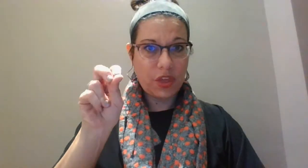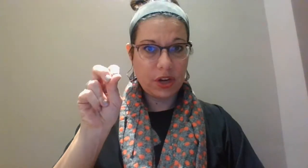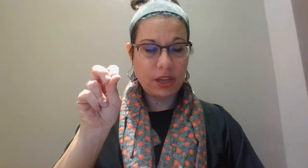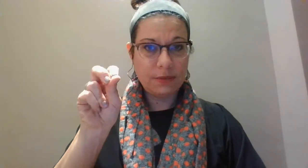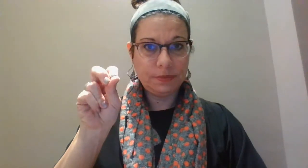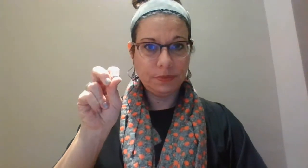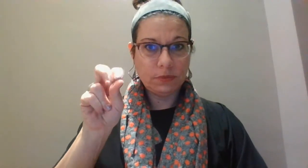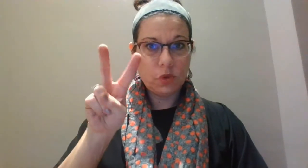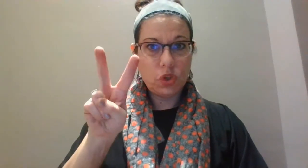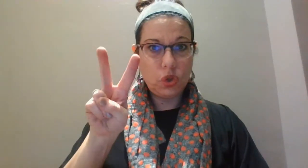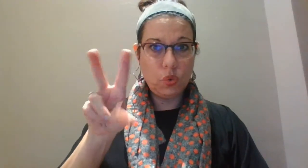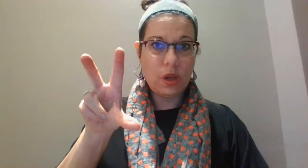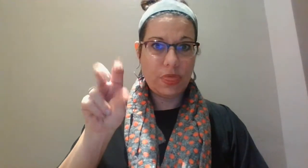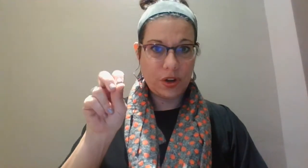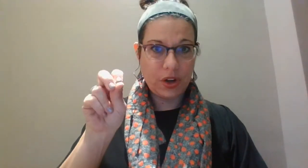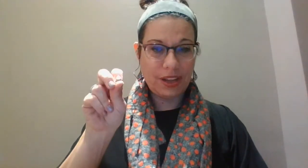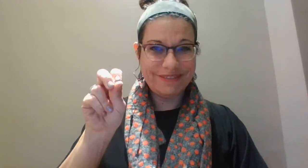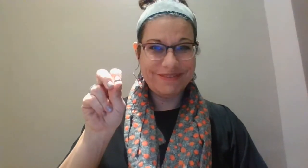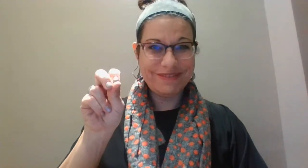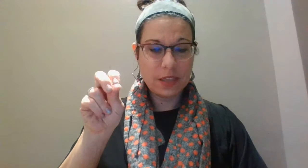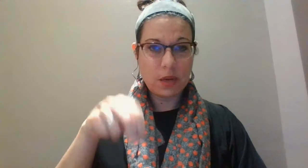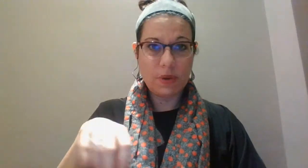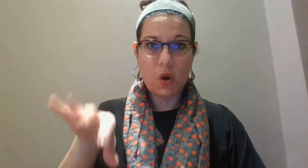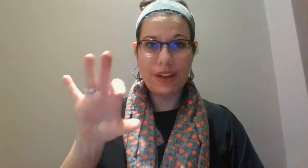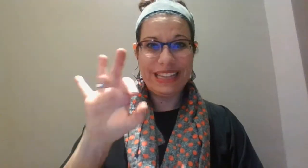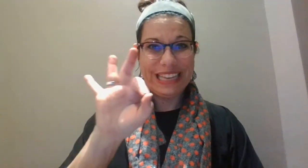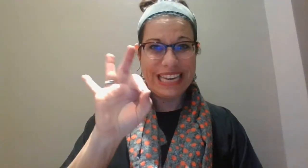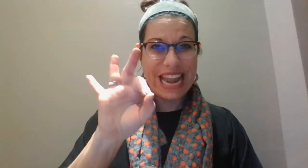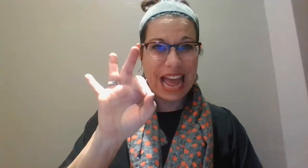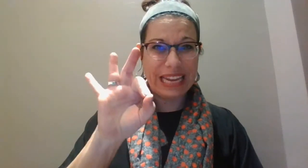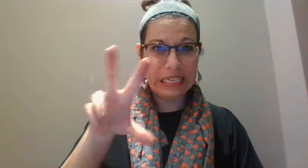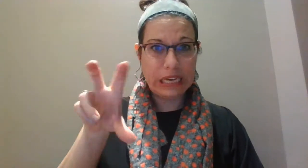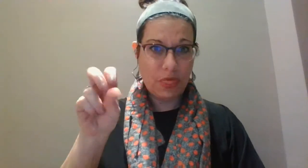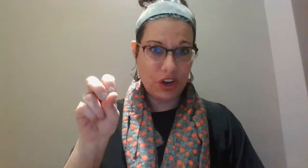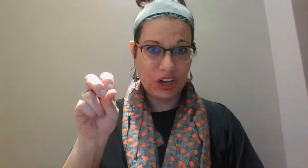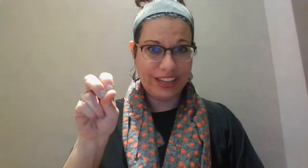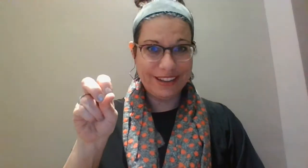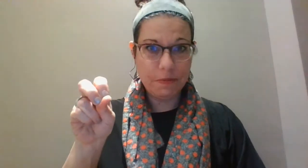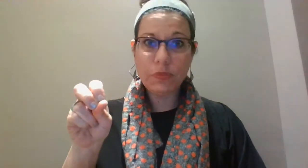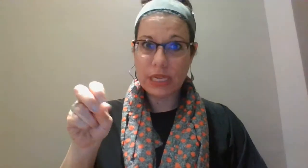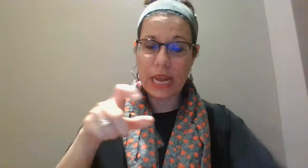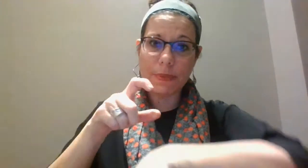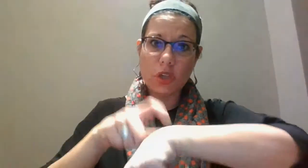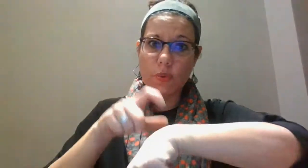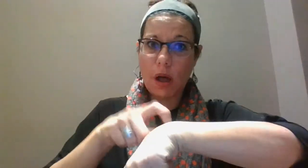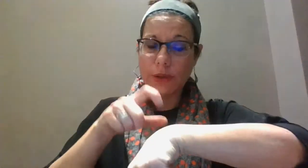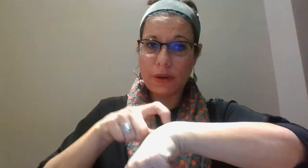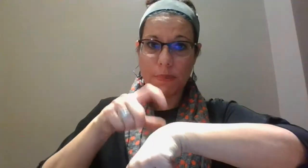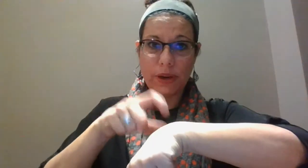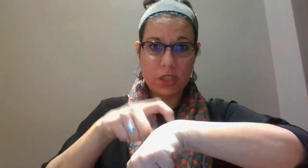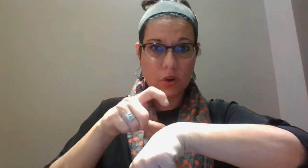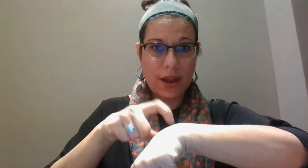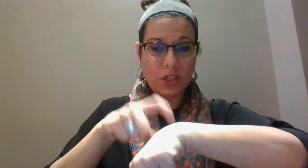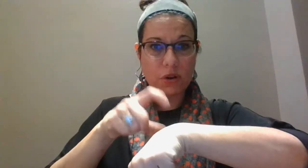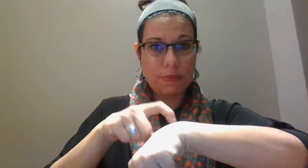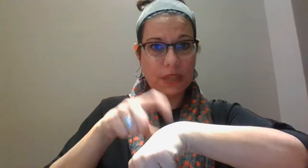1:30. 2:30. And we go 9:30. You get it? But you always want to point to your watch to represent the